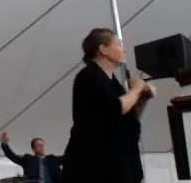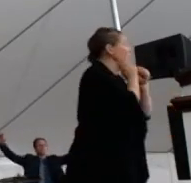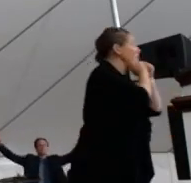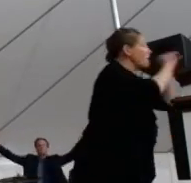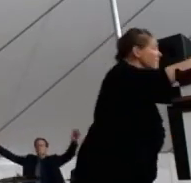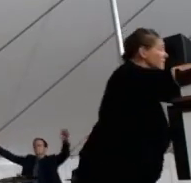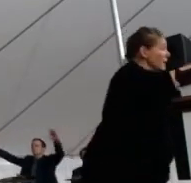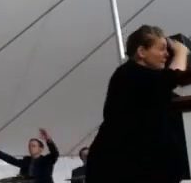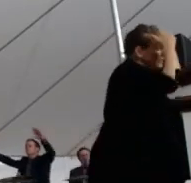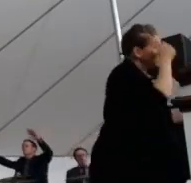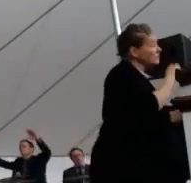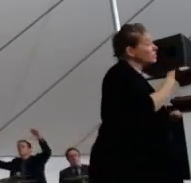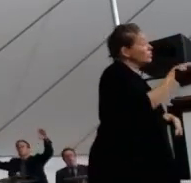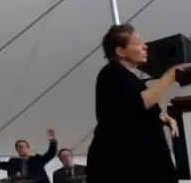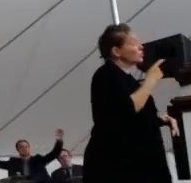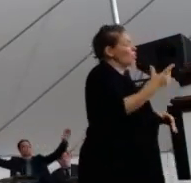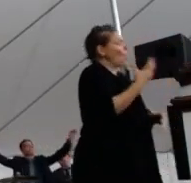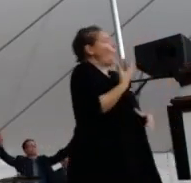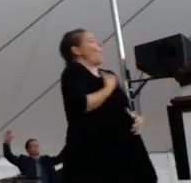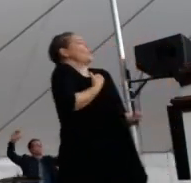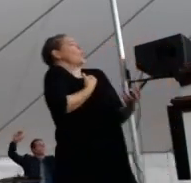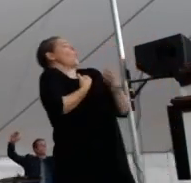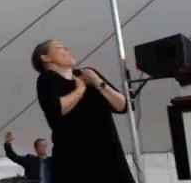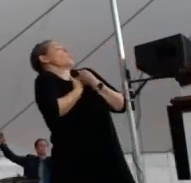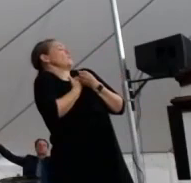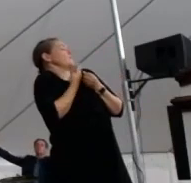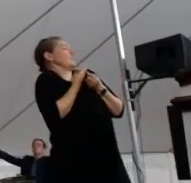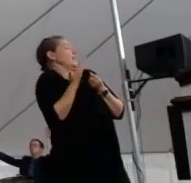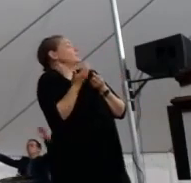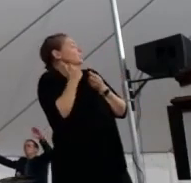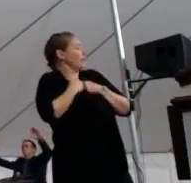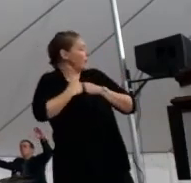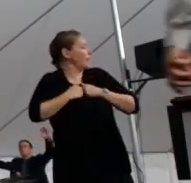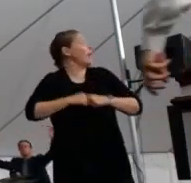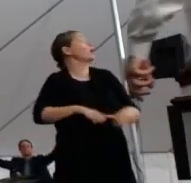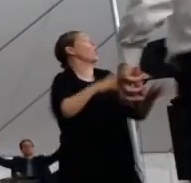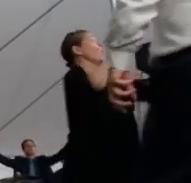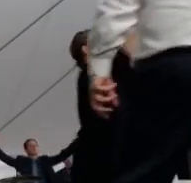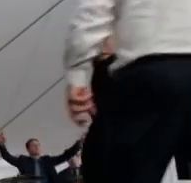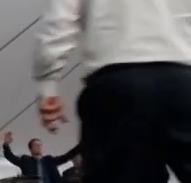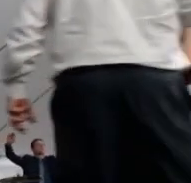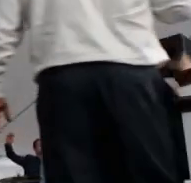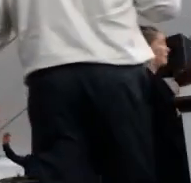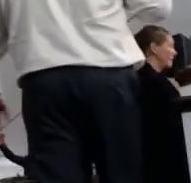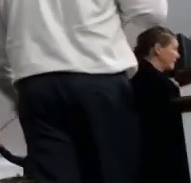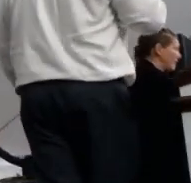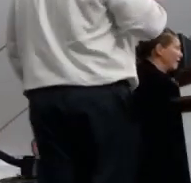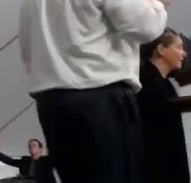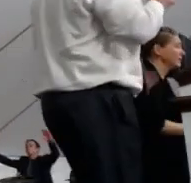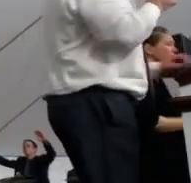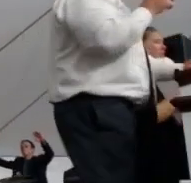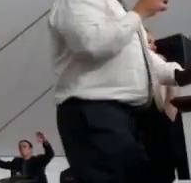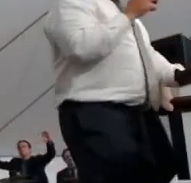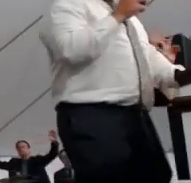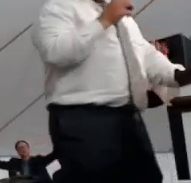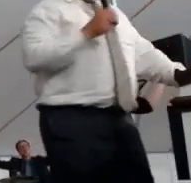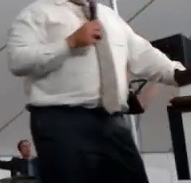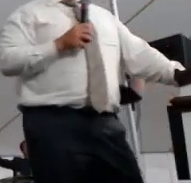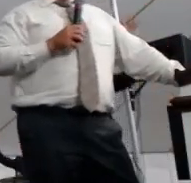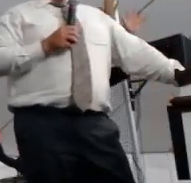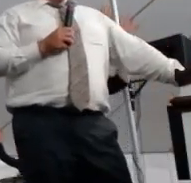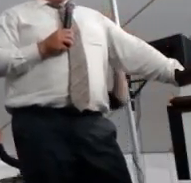something because you're holding on to things you need to let go of. Somebody shout